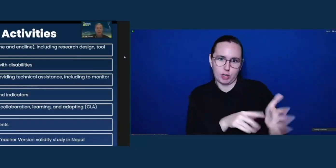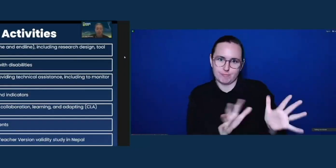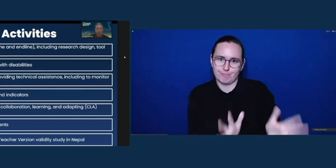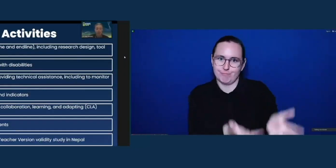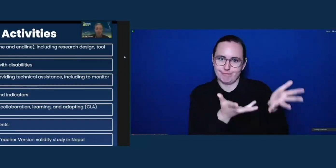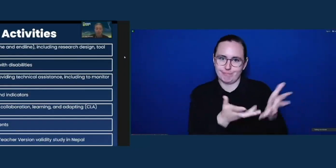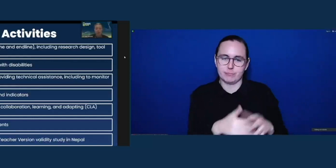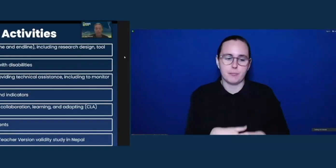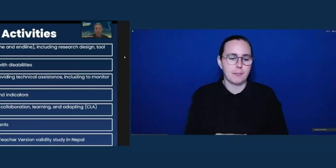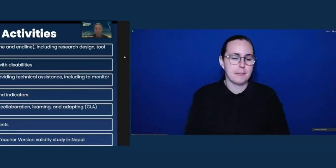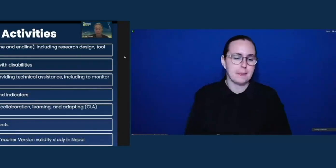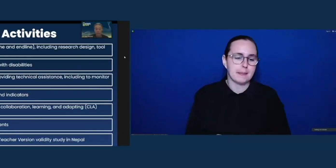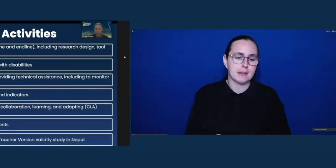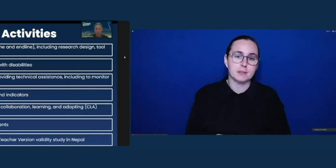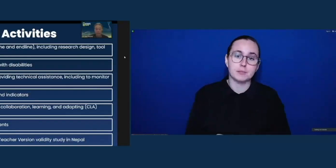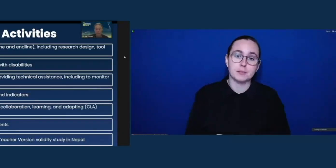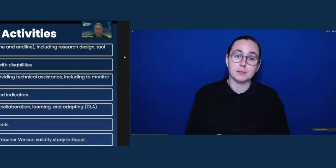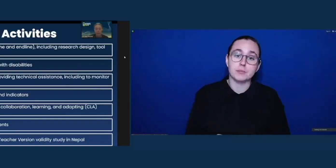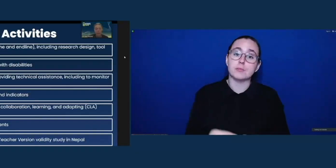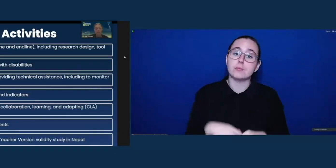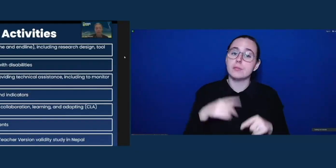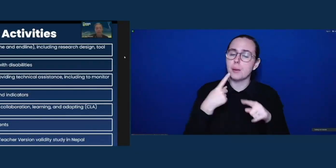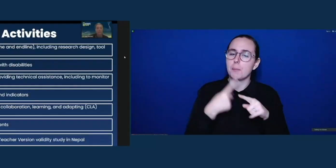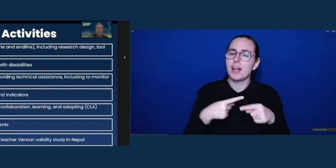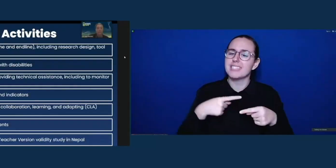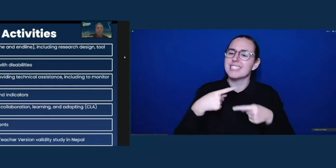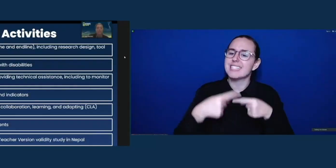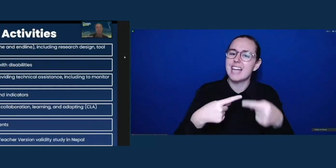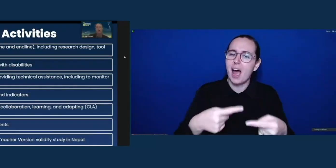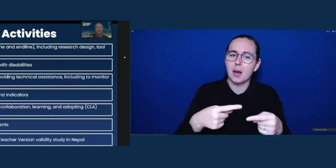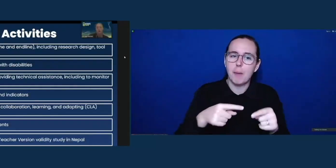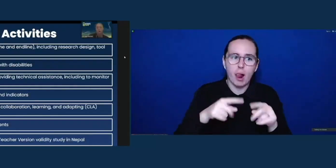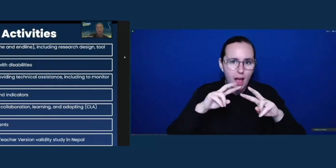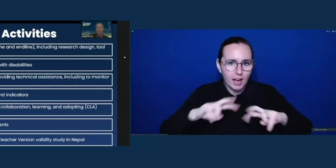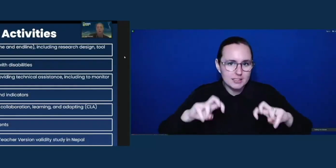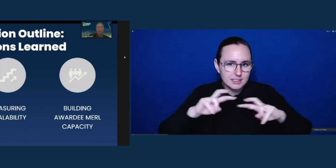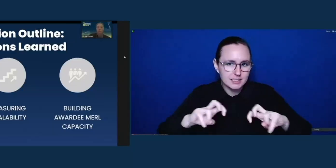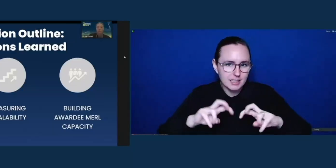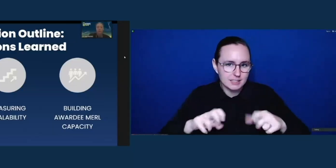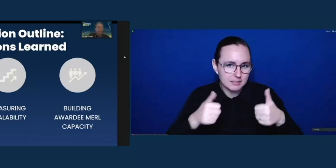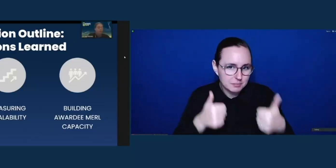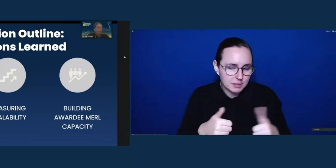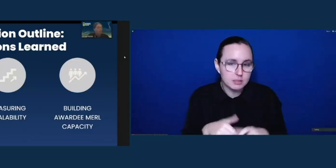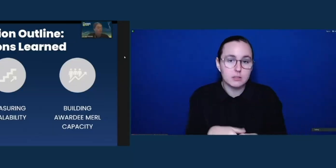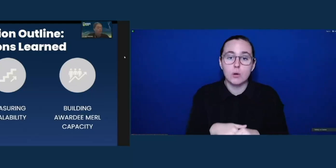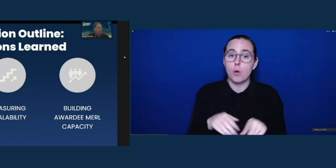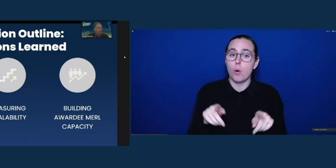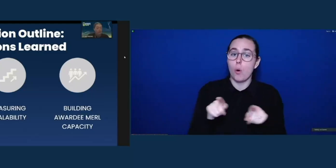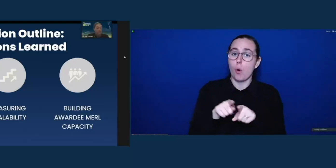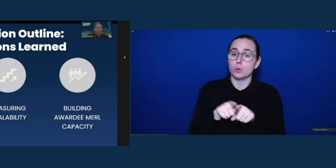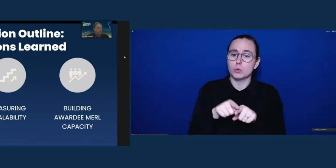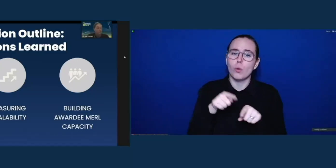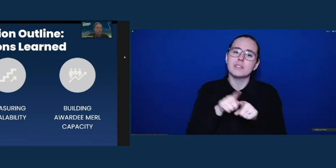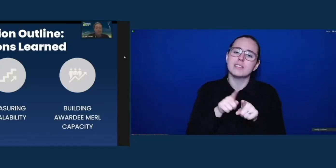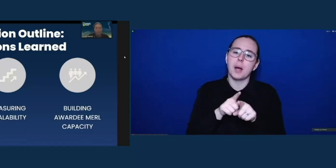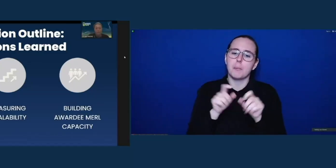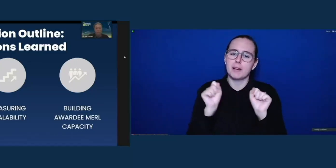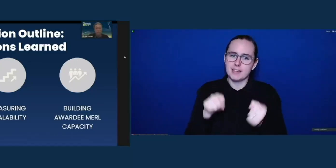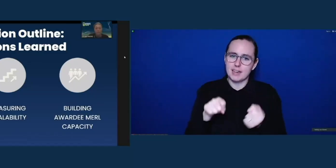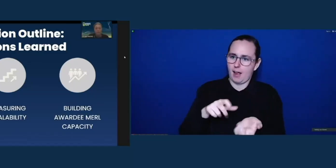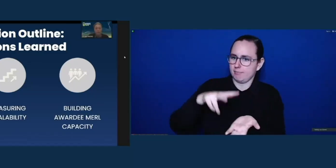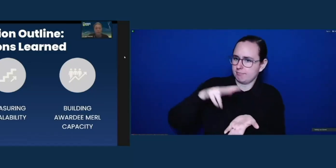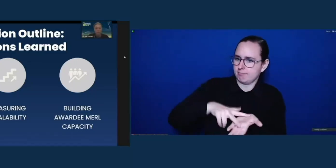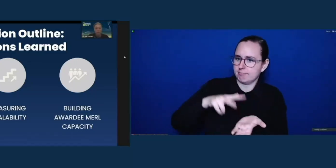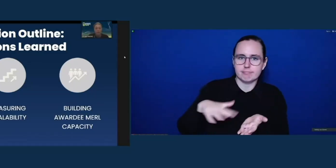we conducted a child functioning module teacher version validity study in Nepal. So over the next few minutes, I'm going